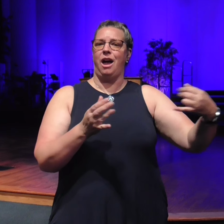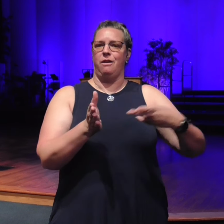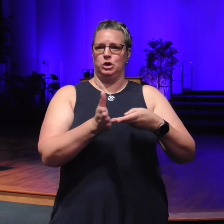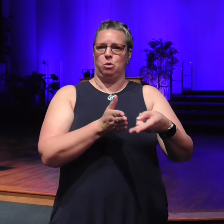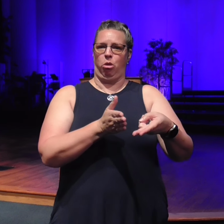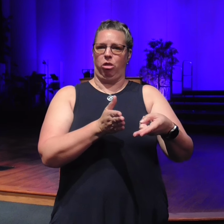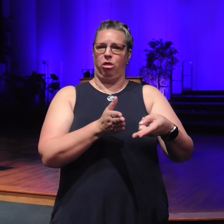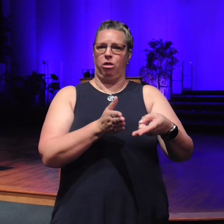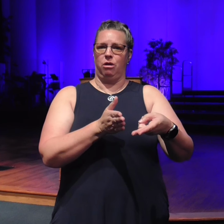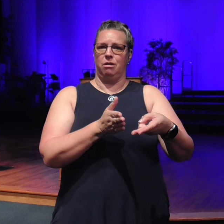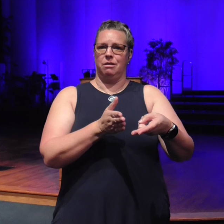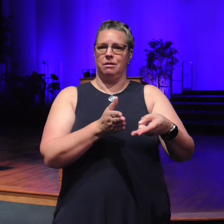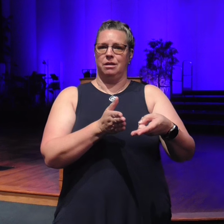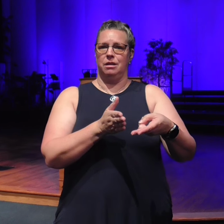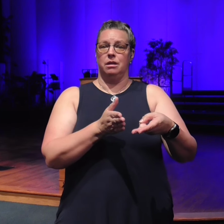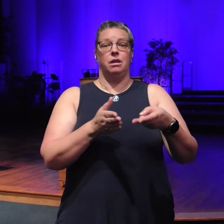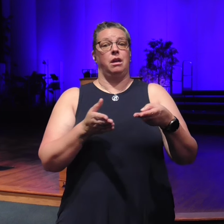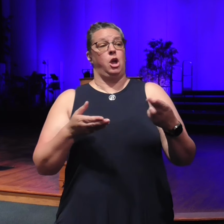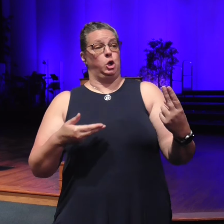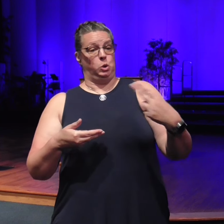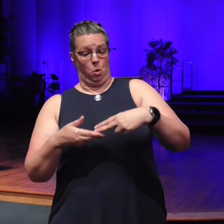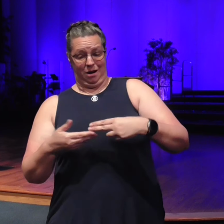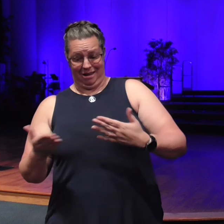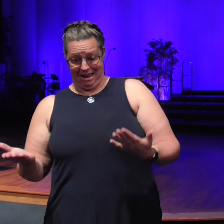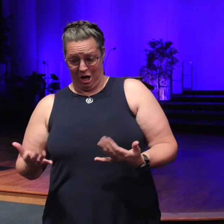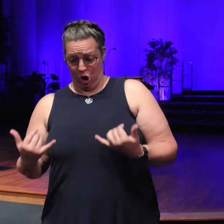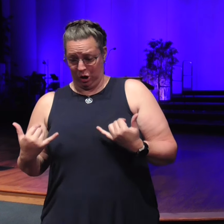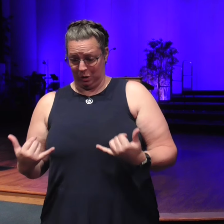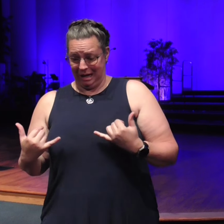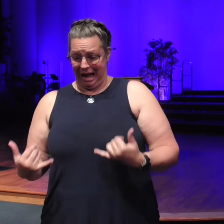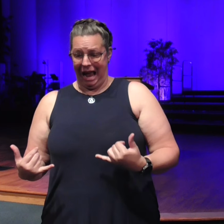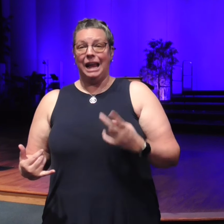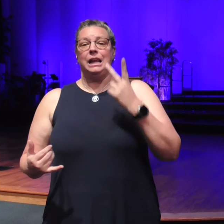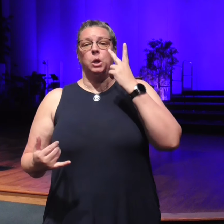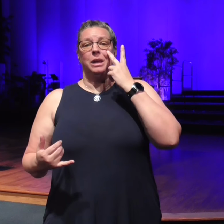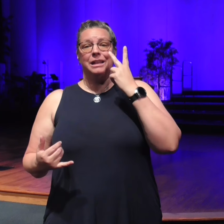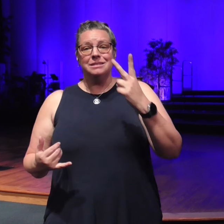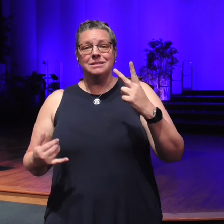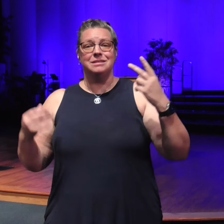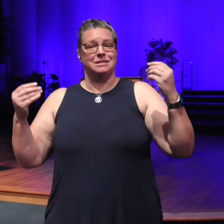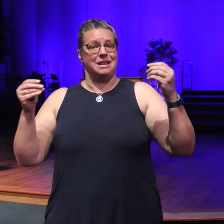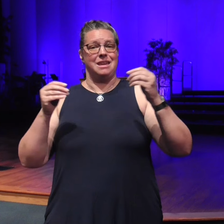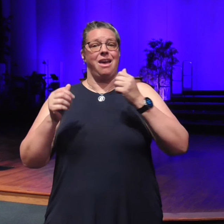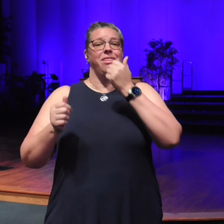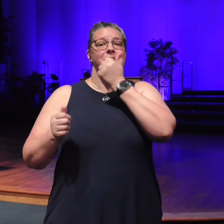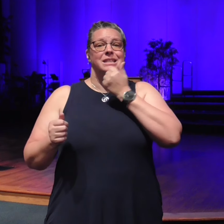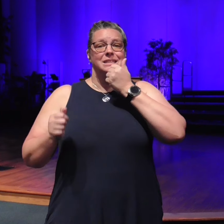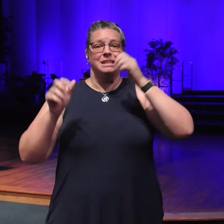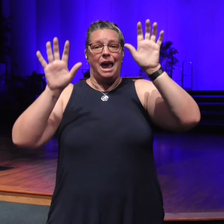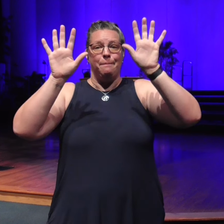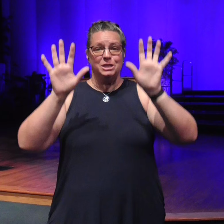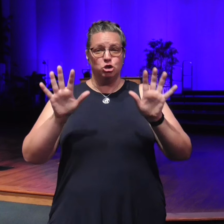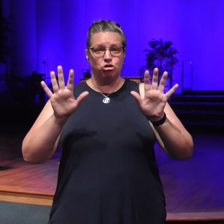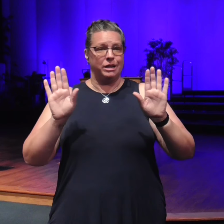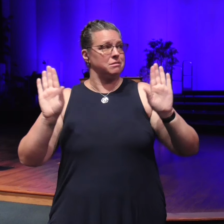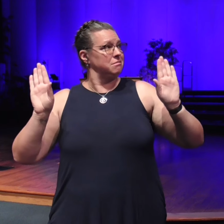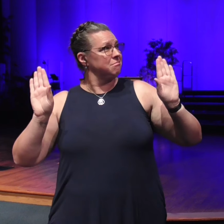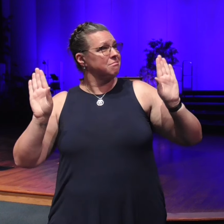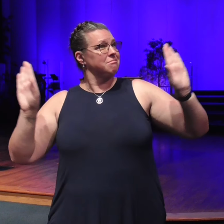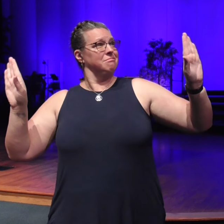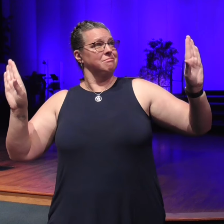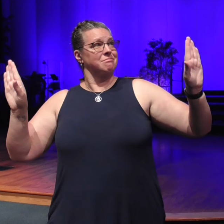Those joining me in the Teal Sanctuary here in person can see the tapestries on each side of the sanctuary that